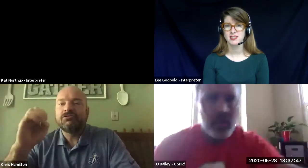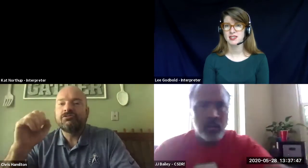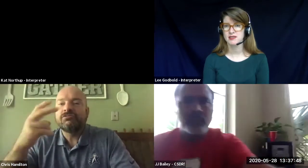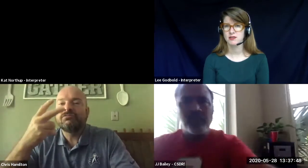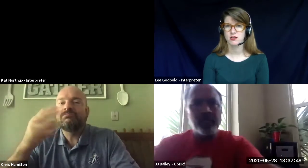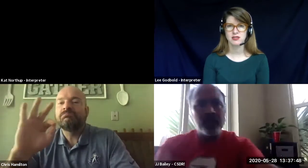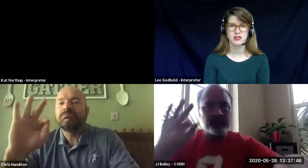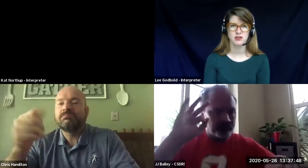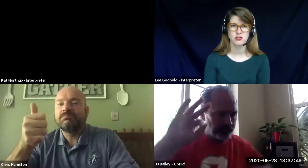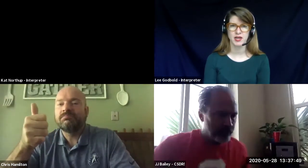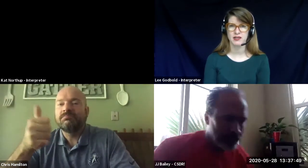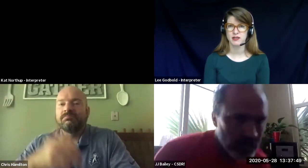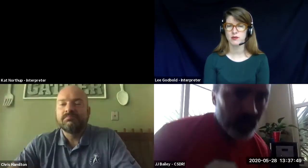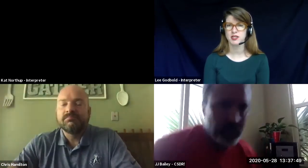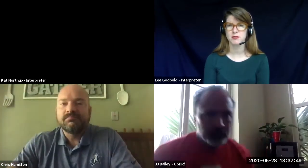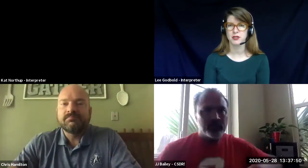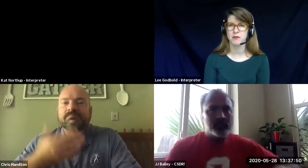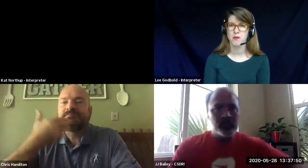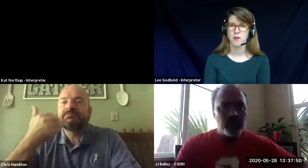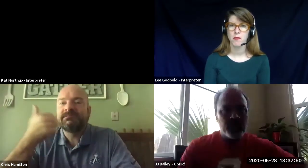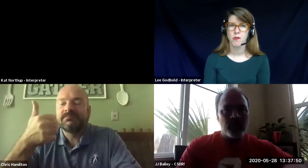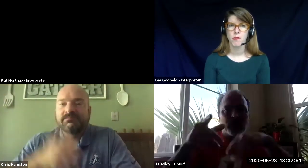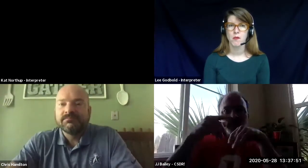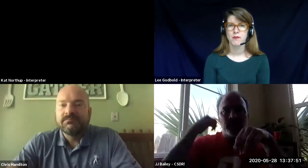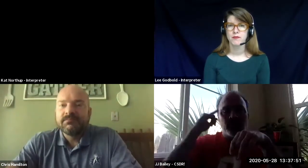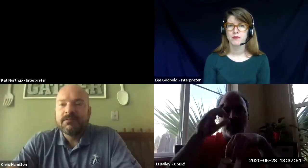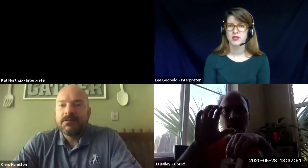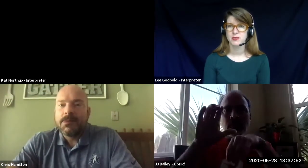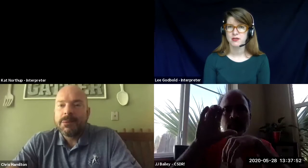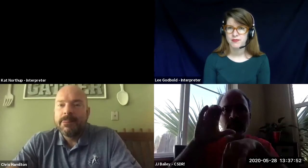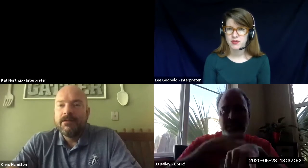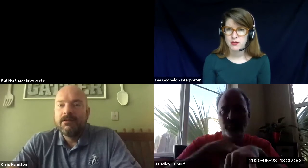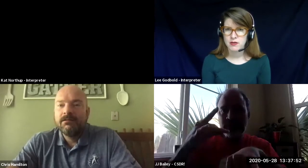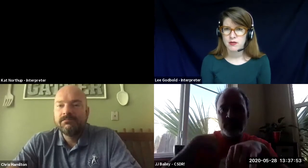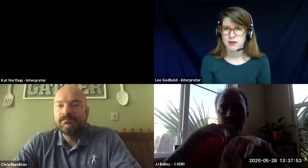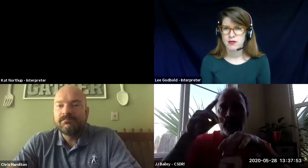Jesse, it's a little hard to see you because you're backlit. Oh, that's better. Much better.